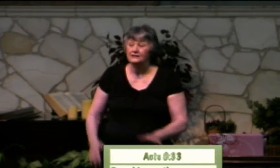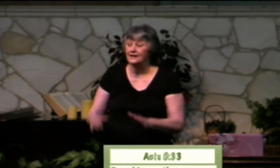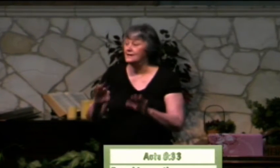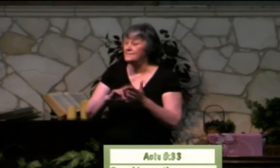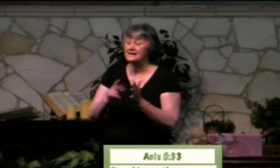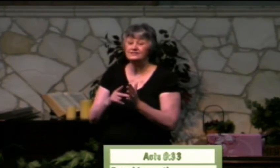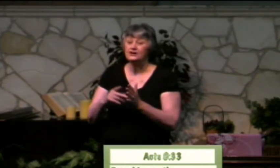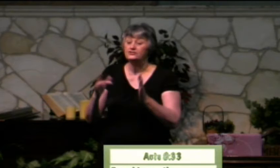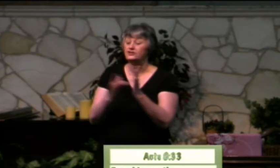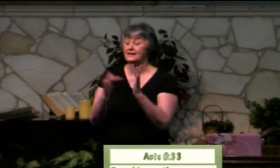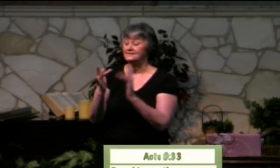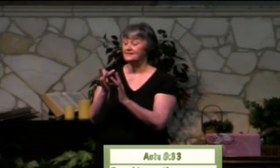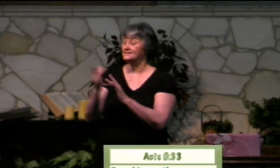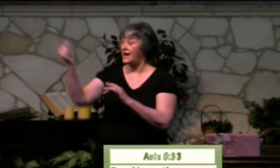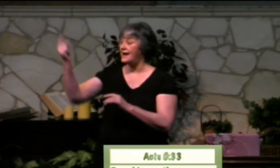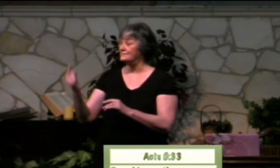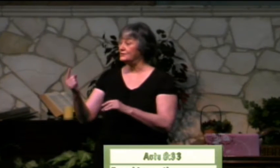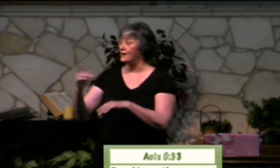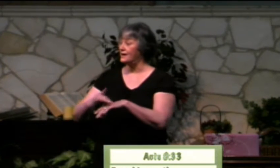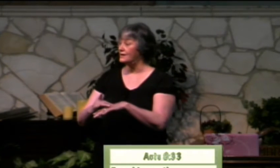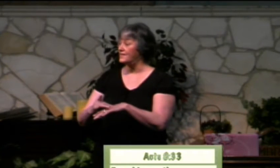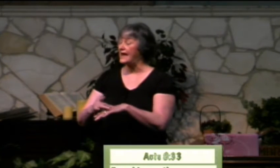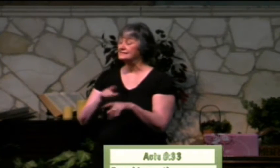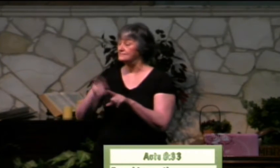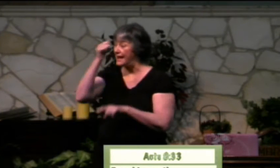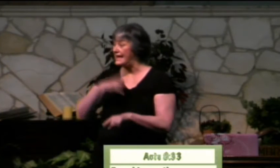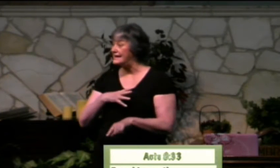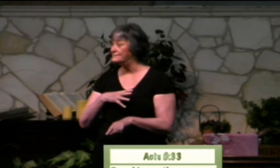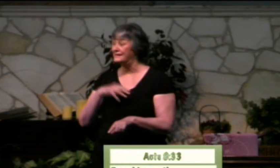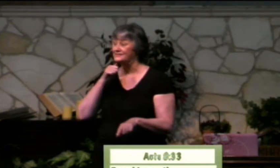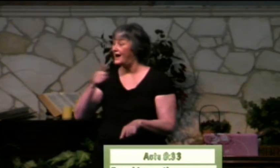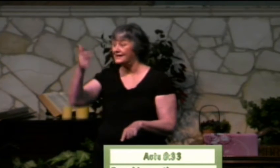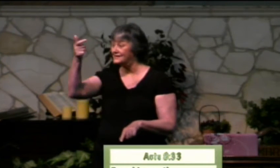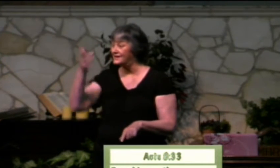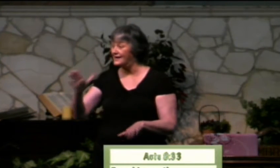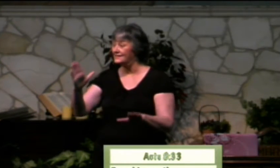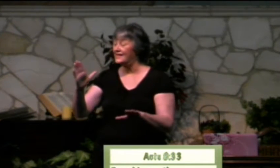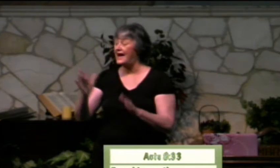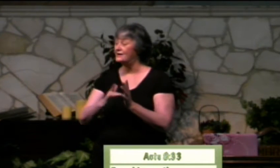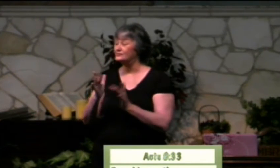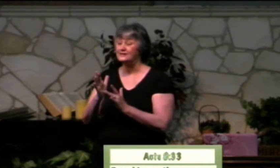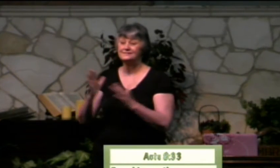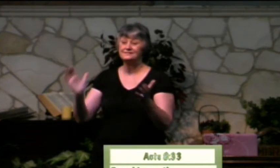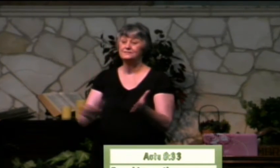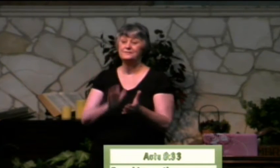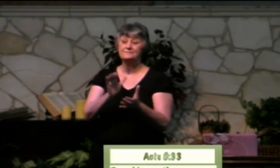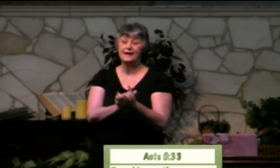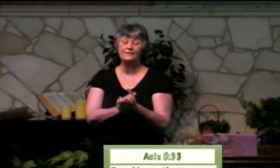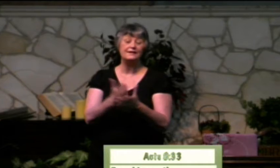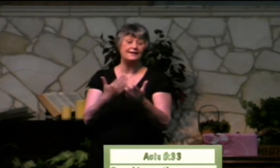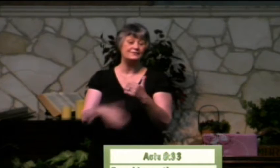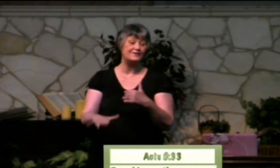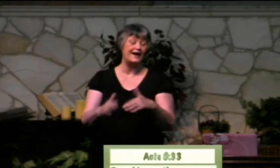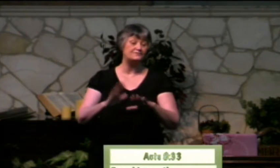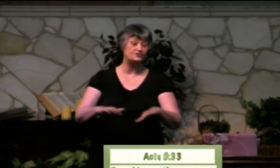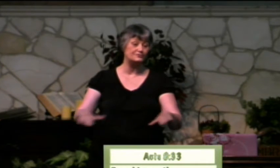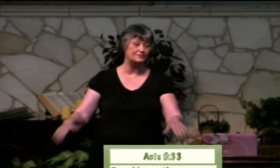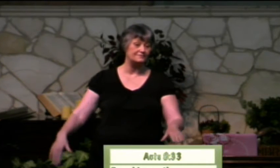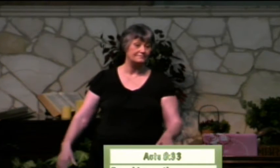It means Jesus came to earth as a man, but God did not allow Jesus to be married and to have children in